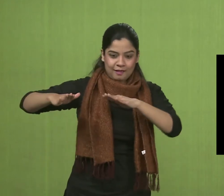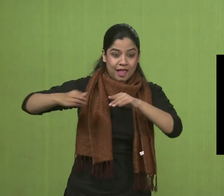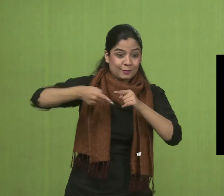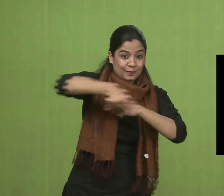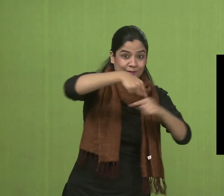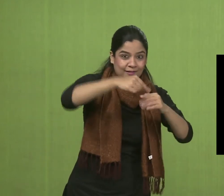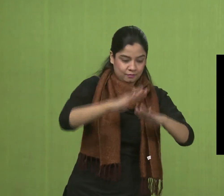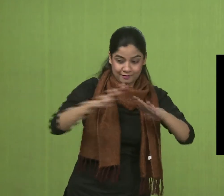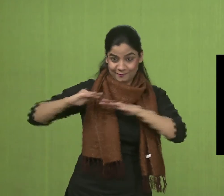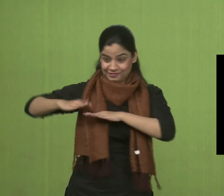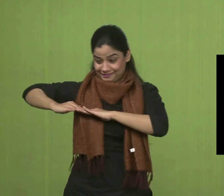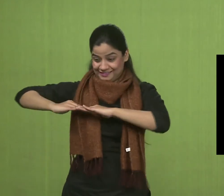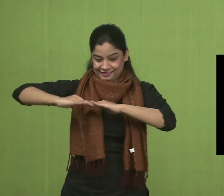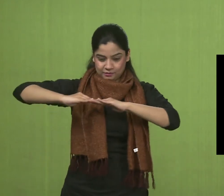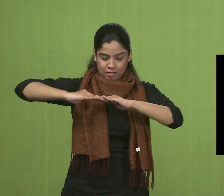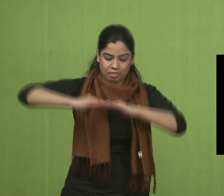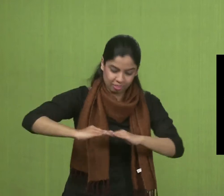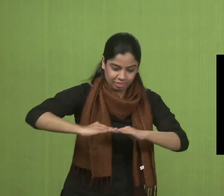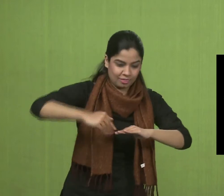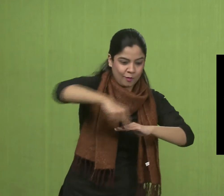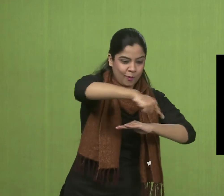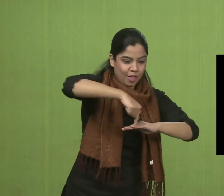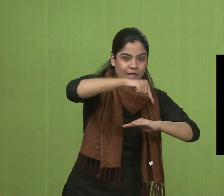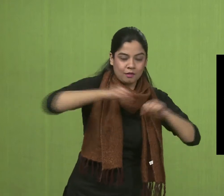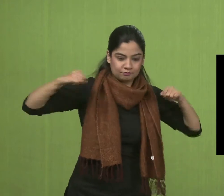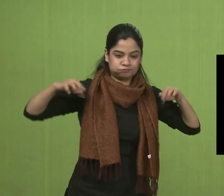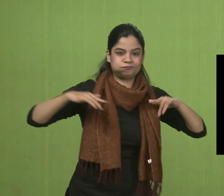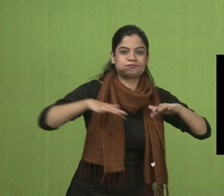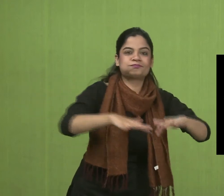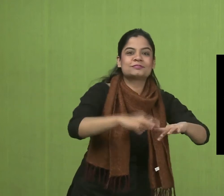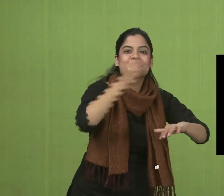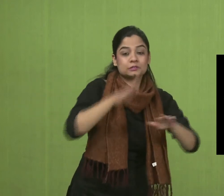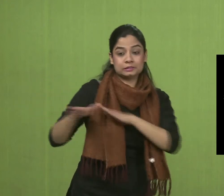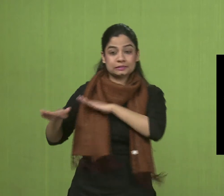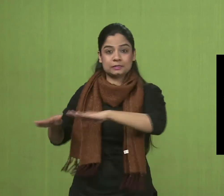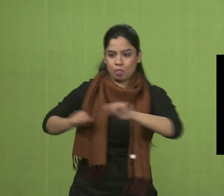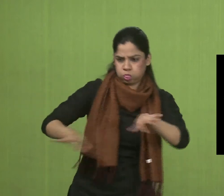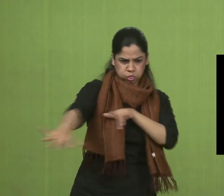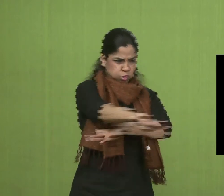And the slope of the floor can be a little there. The slope can easily lead to a drainage point.